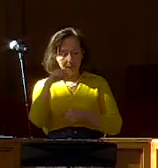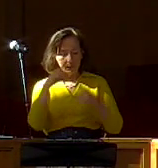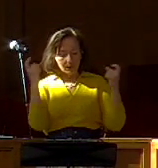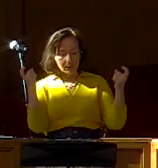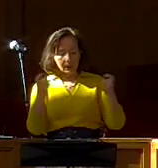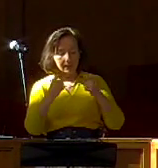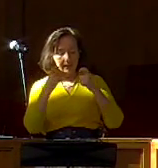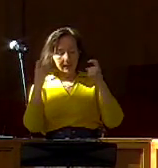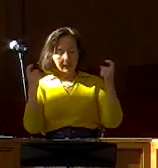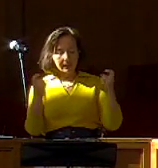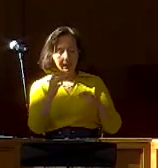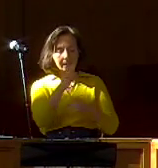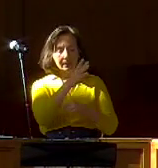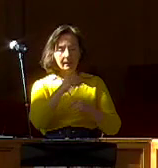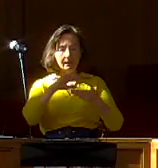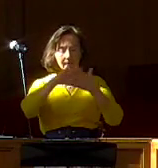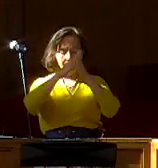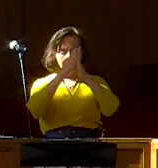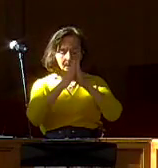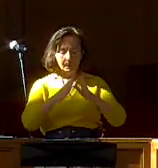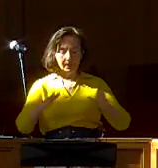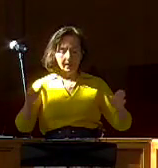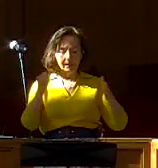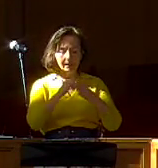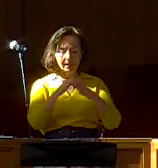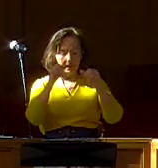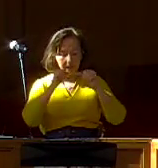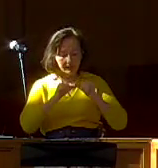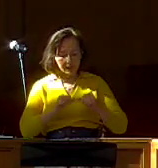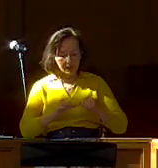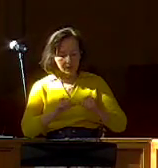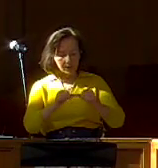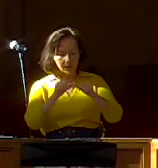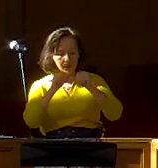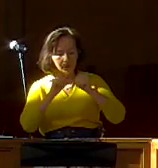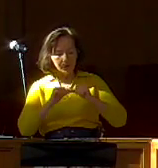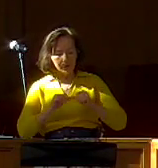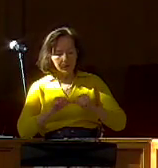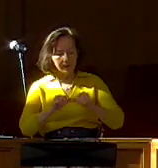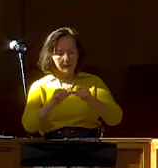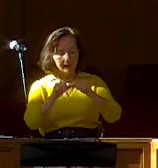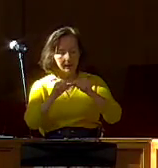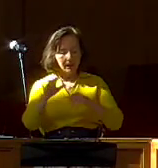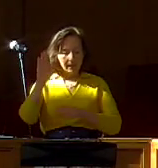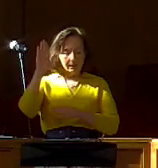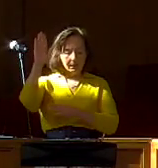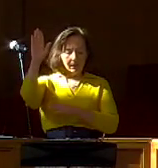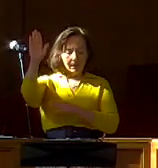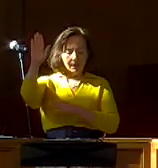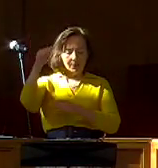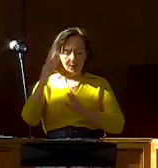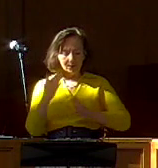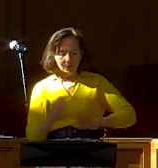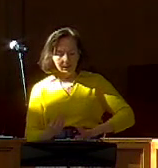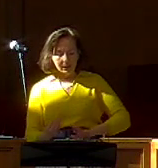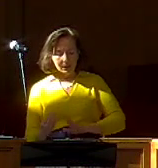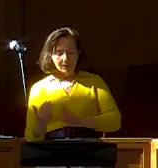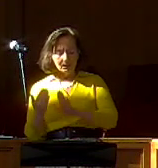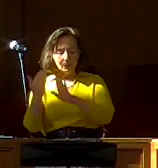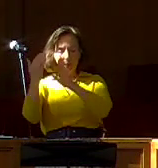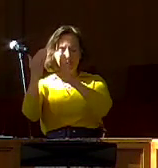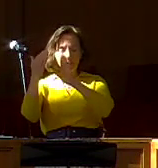Pardon for sin and a peace that endureth, Thine